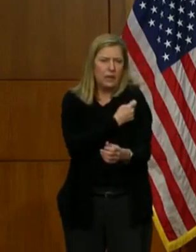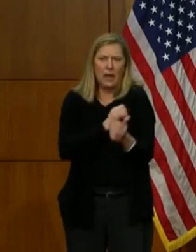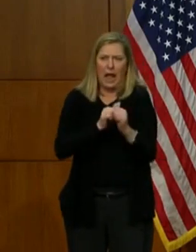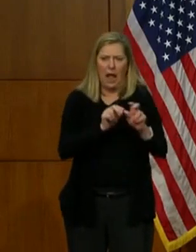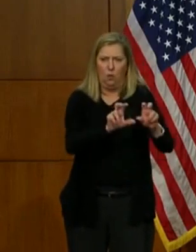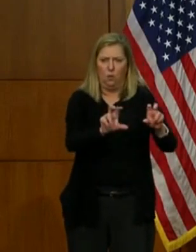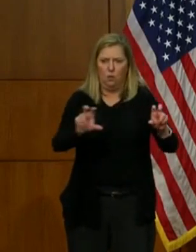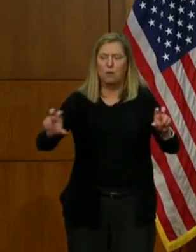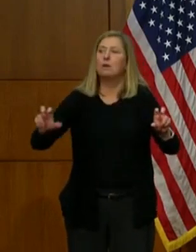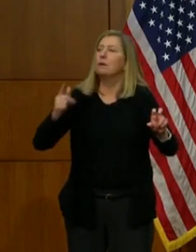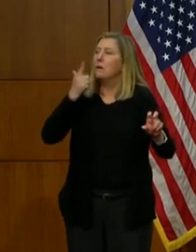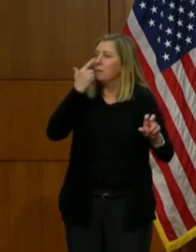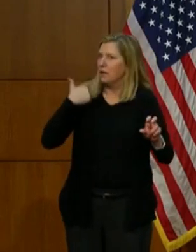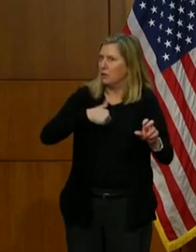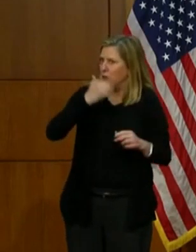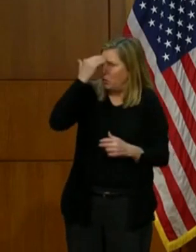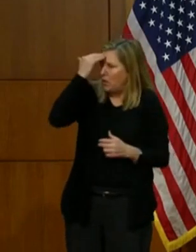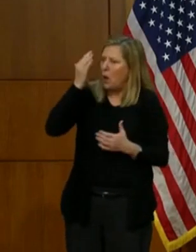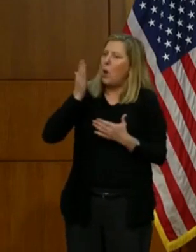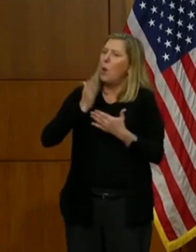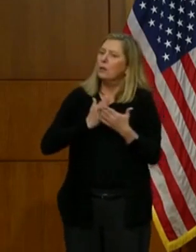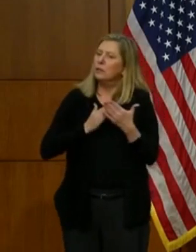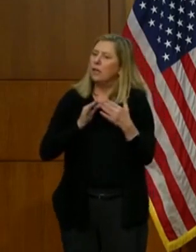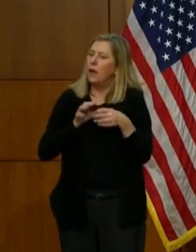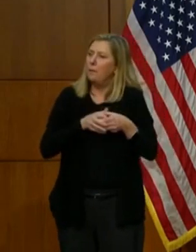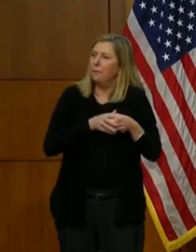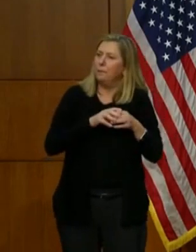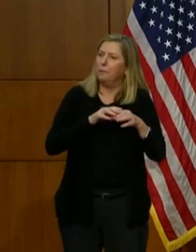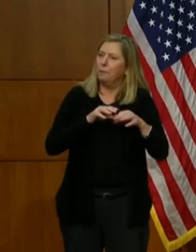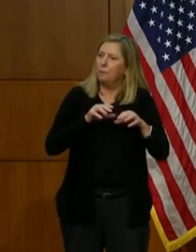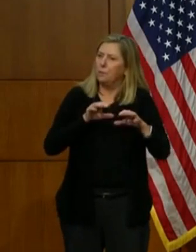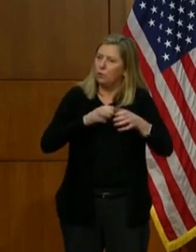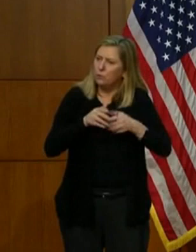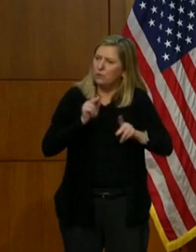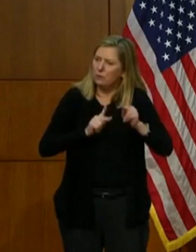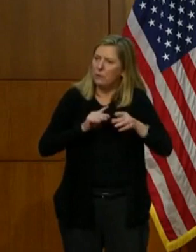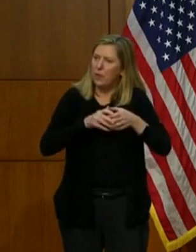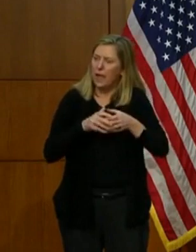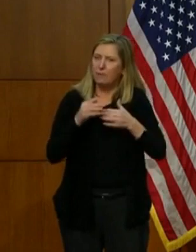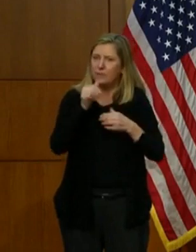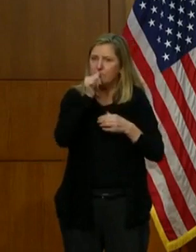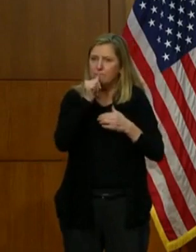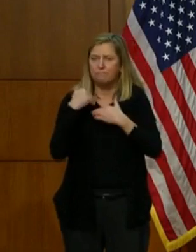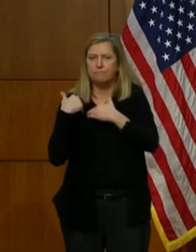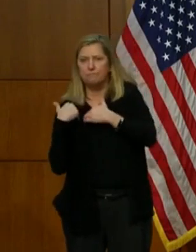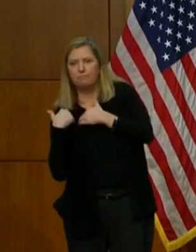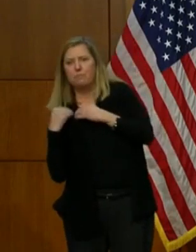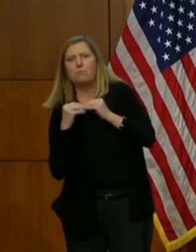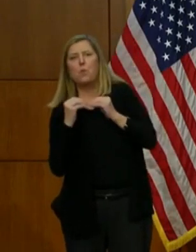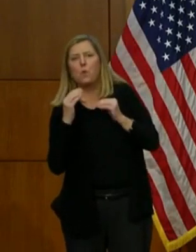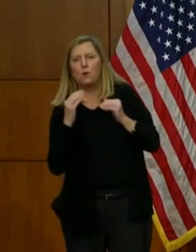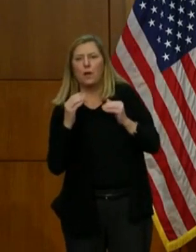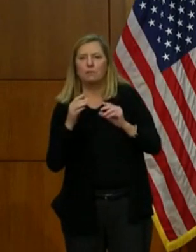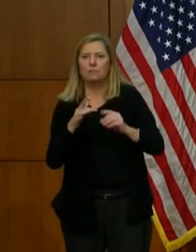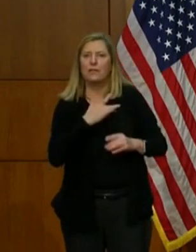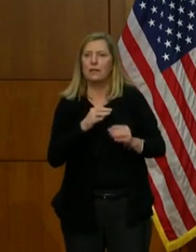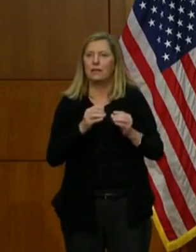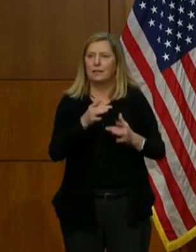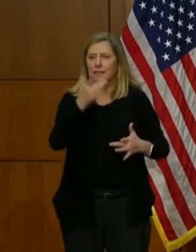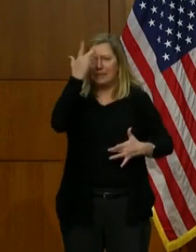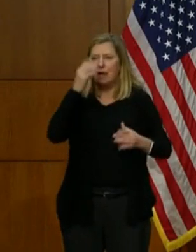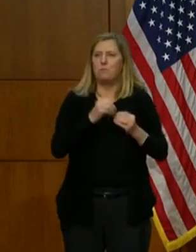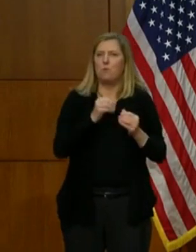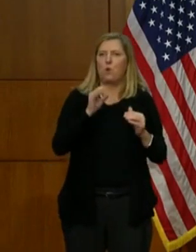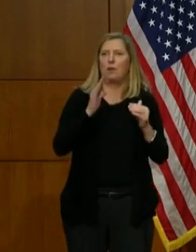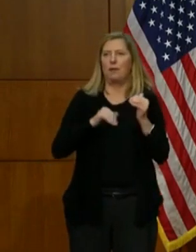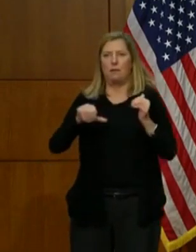because we know that certain communities have had to carry the burden of COVID-19 more than others. In addition